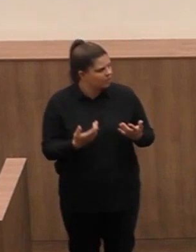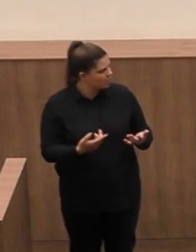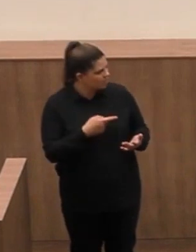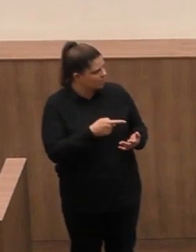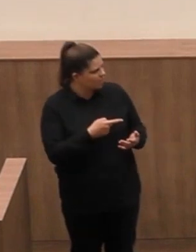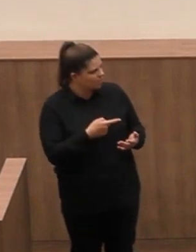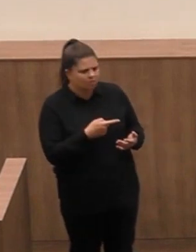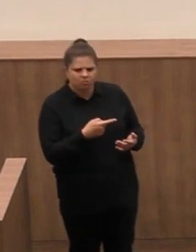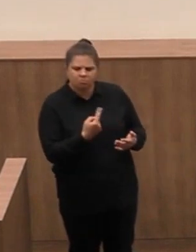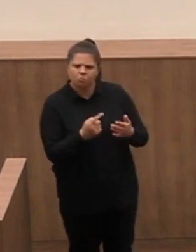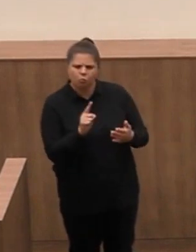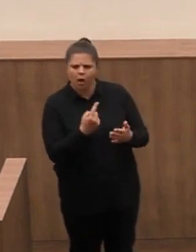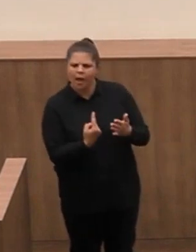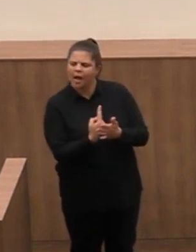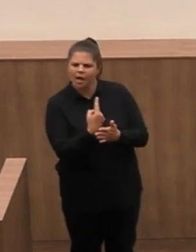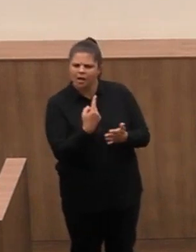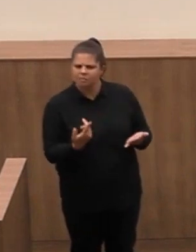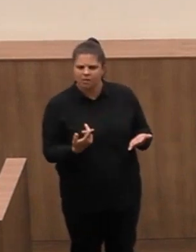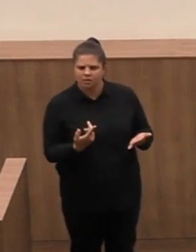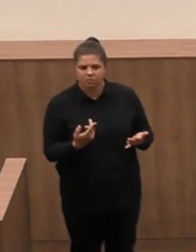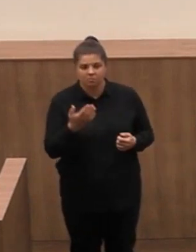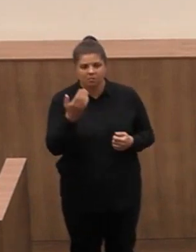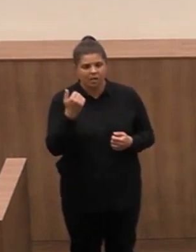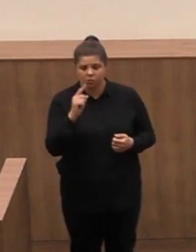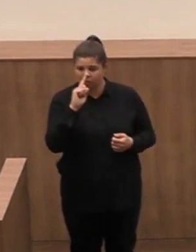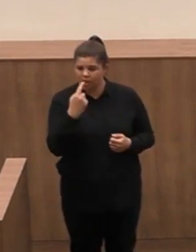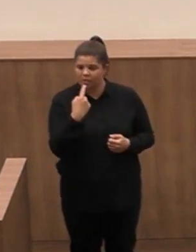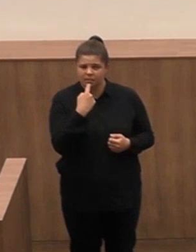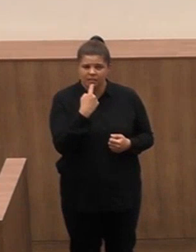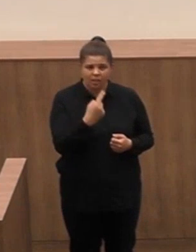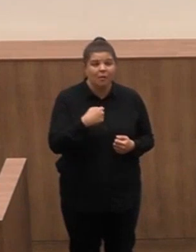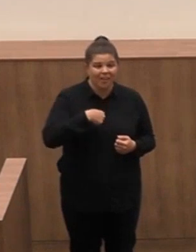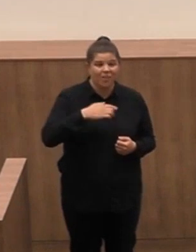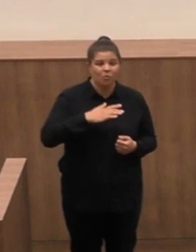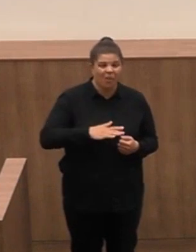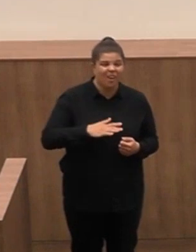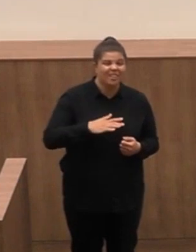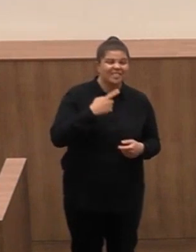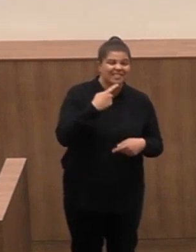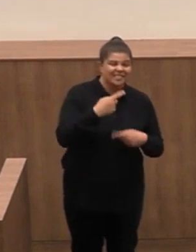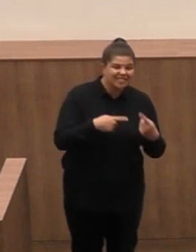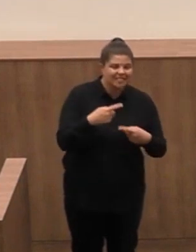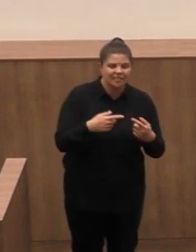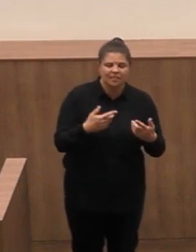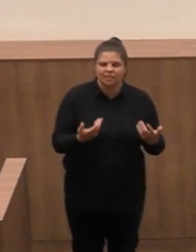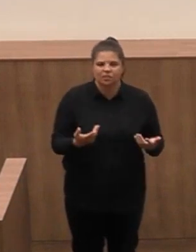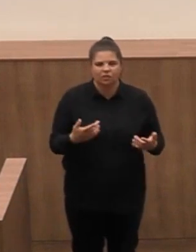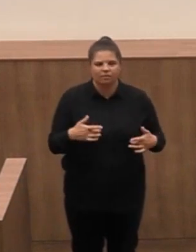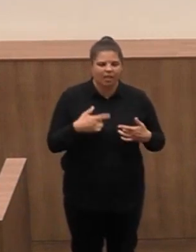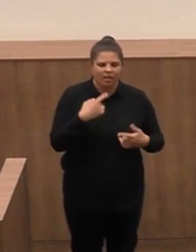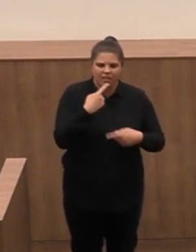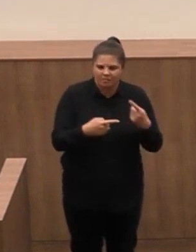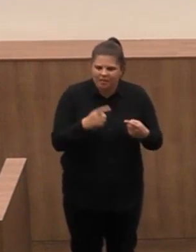you in the past when you weren't able to tell them what you wanted to tell them about what you were